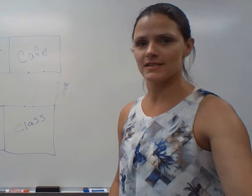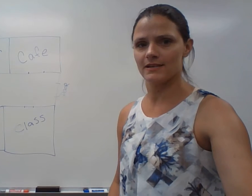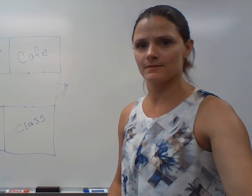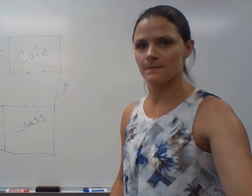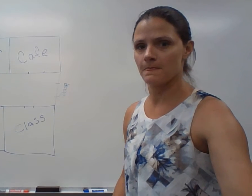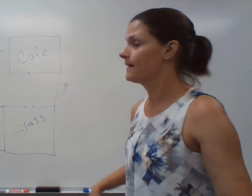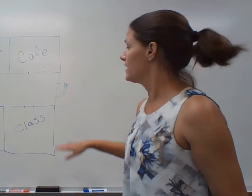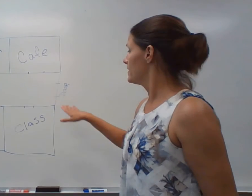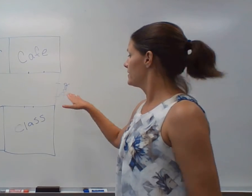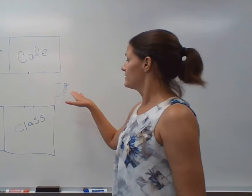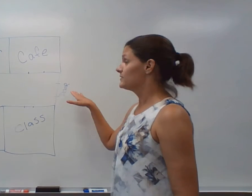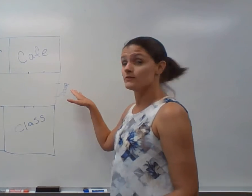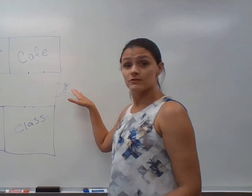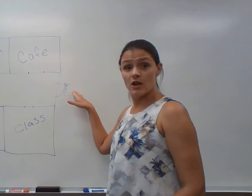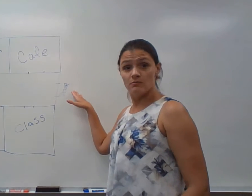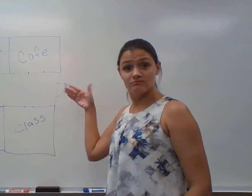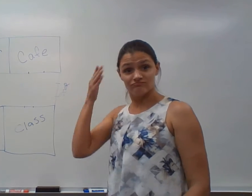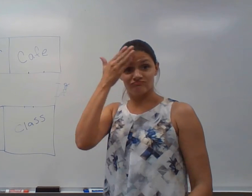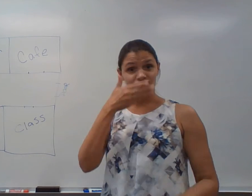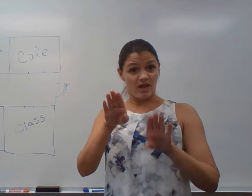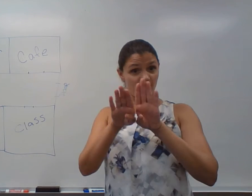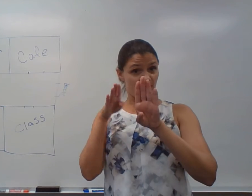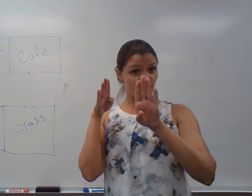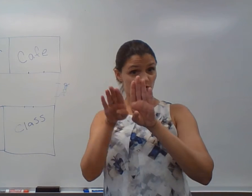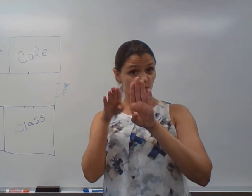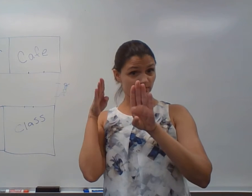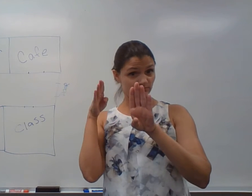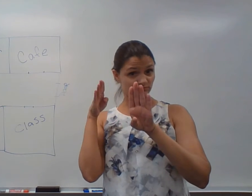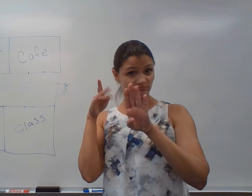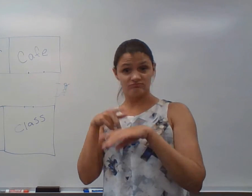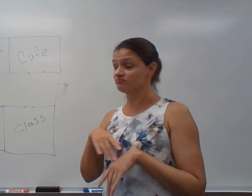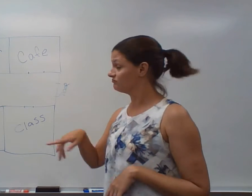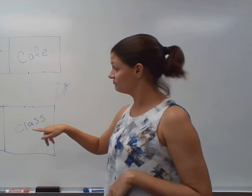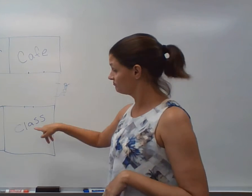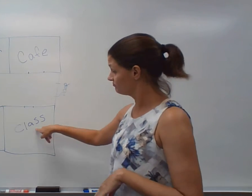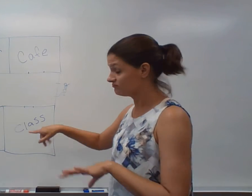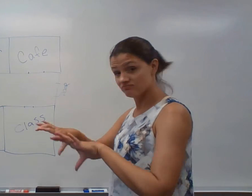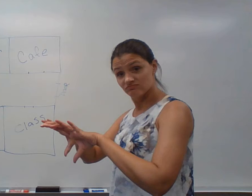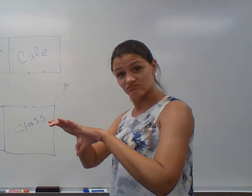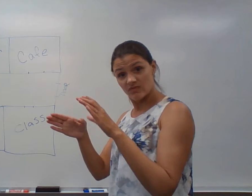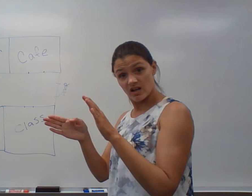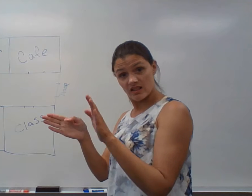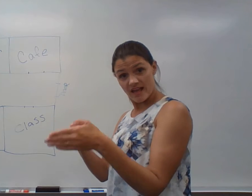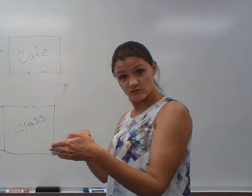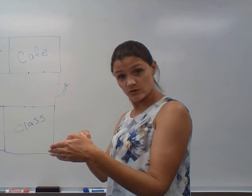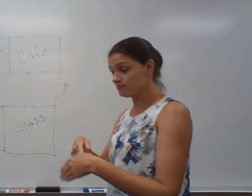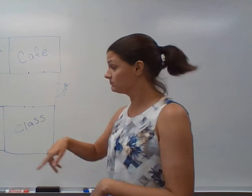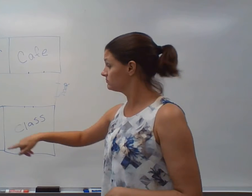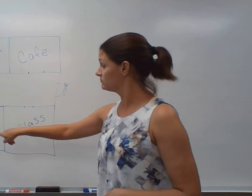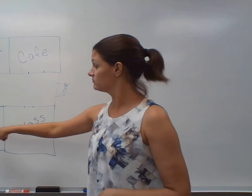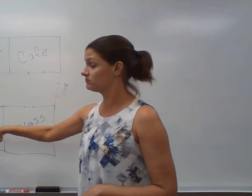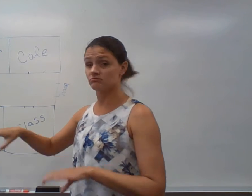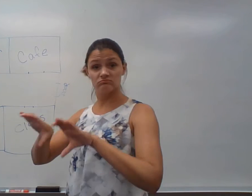it. So, I have my front door, a classroom,